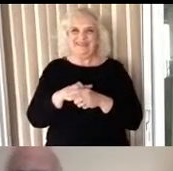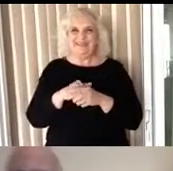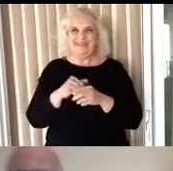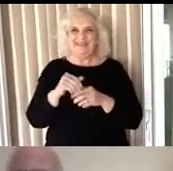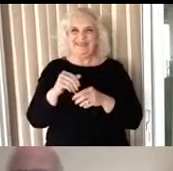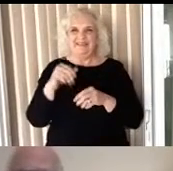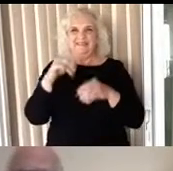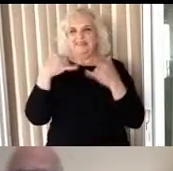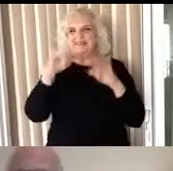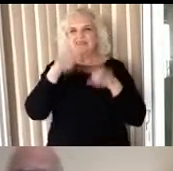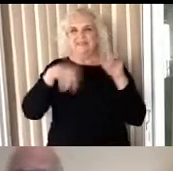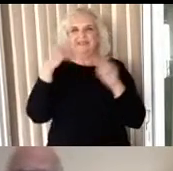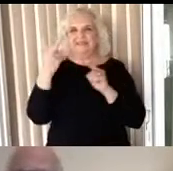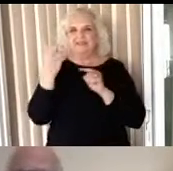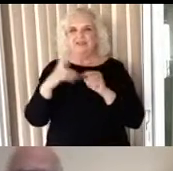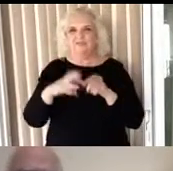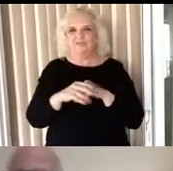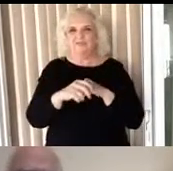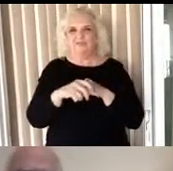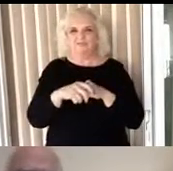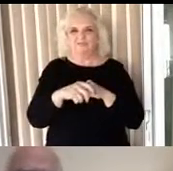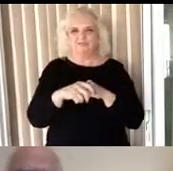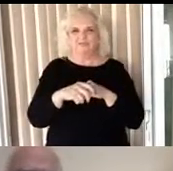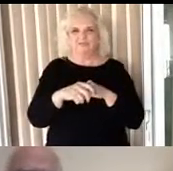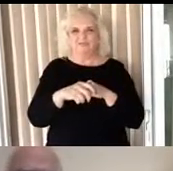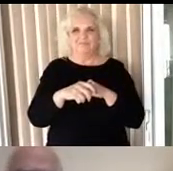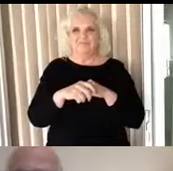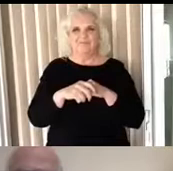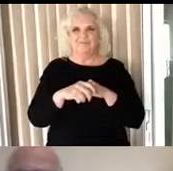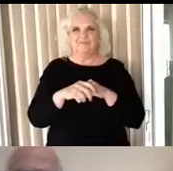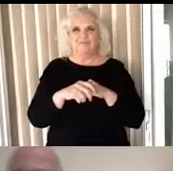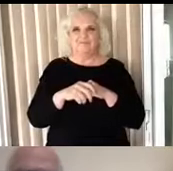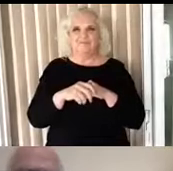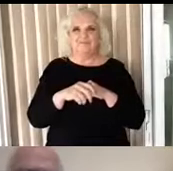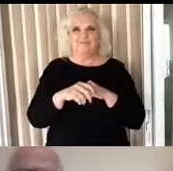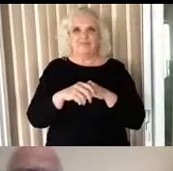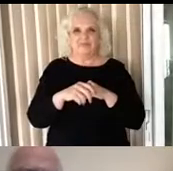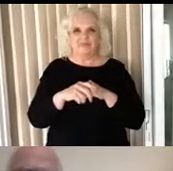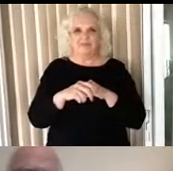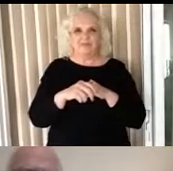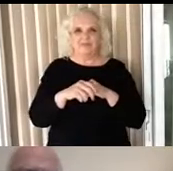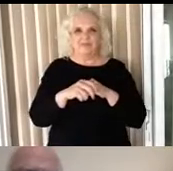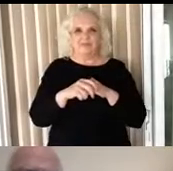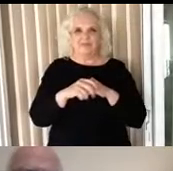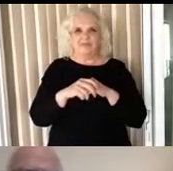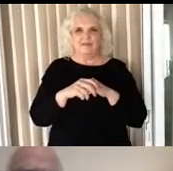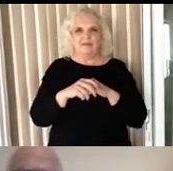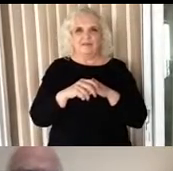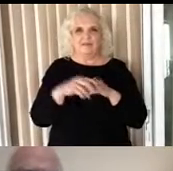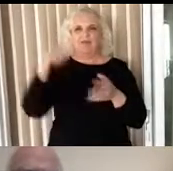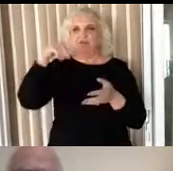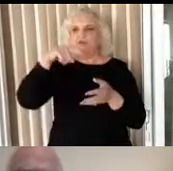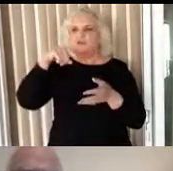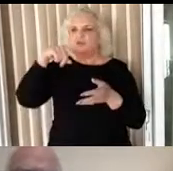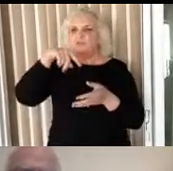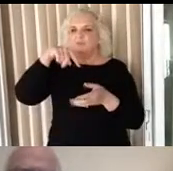see it. You can only hear it. So, this helping with the glare, Setting up now. not helping with No, the glare? don't worry